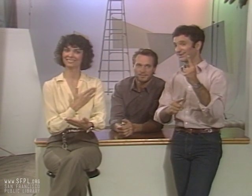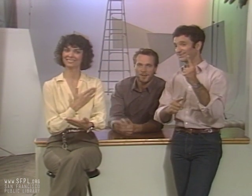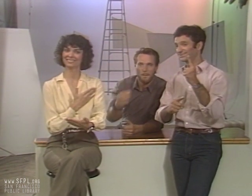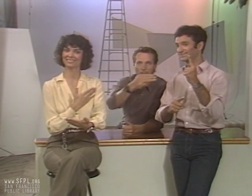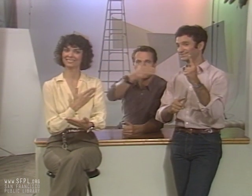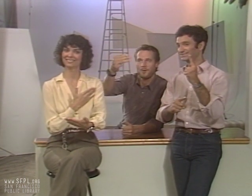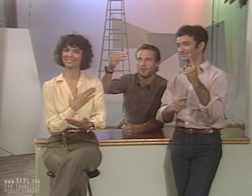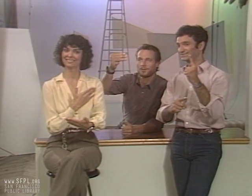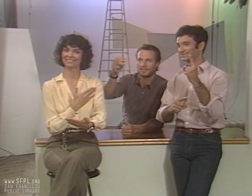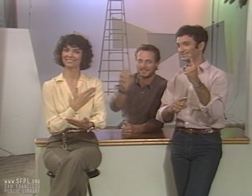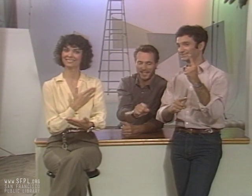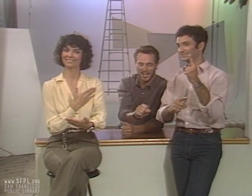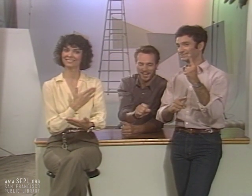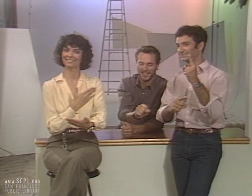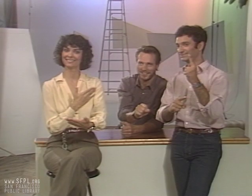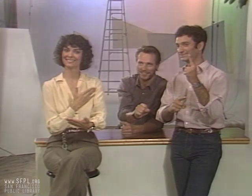Sign? MuSign.